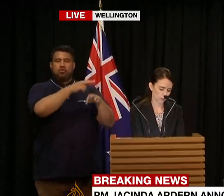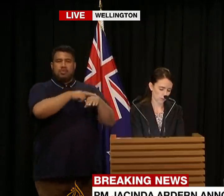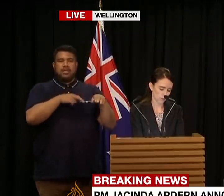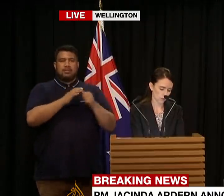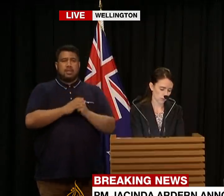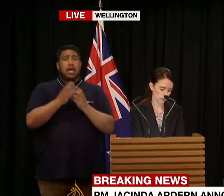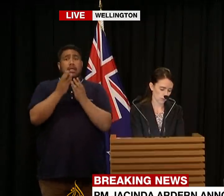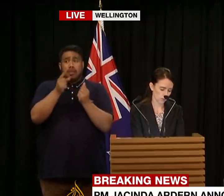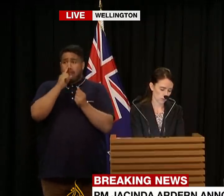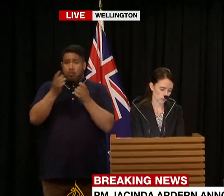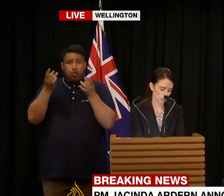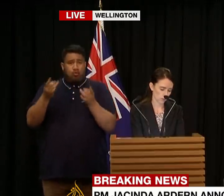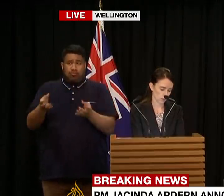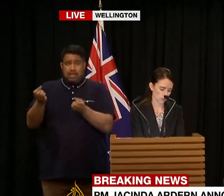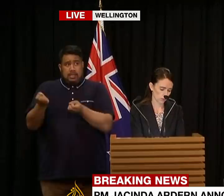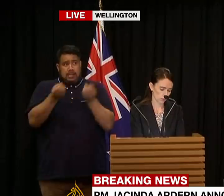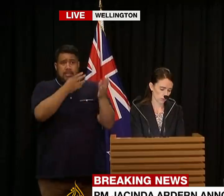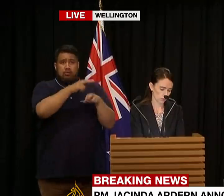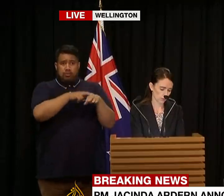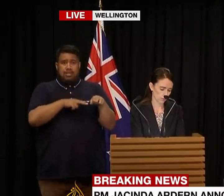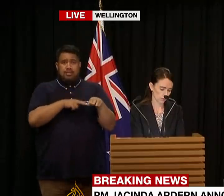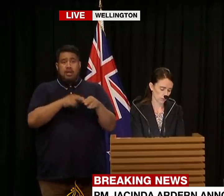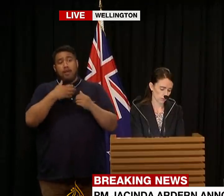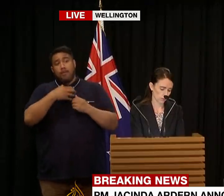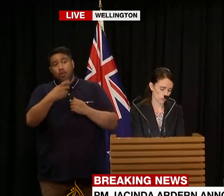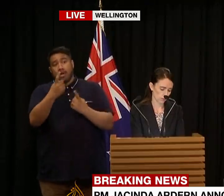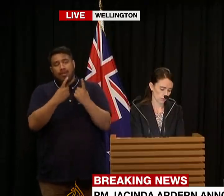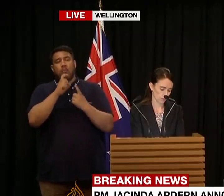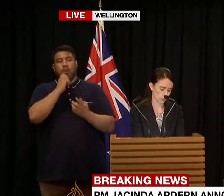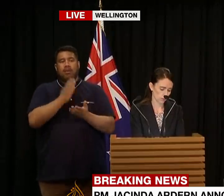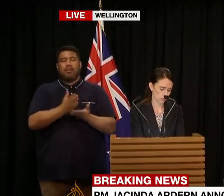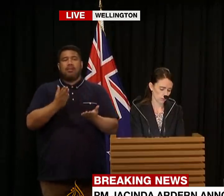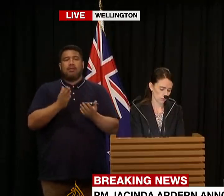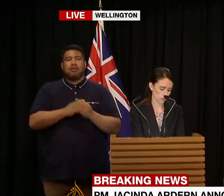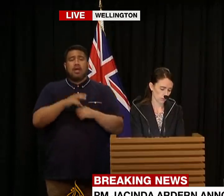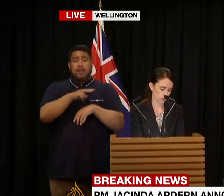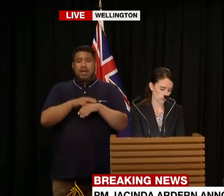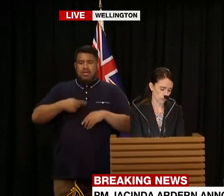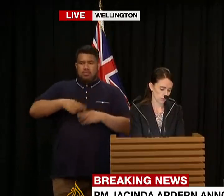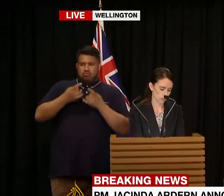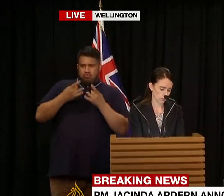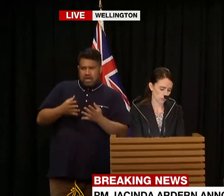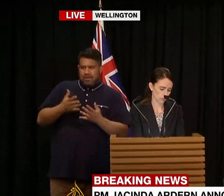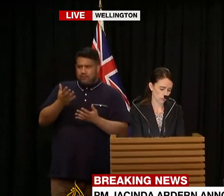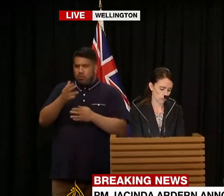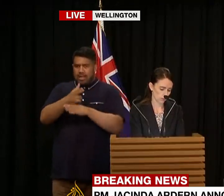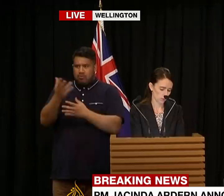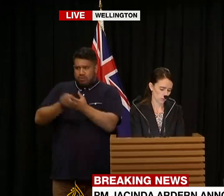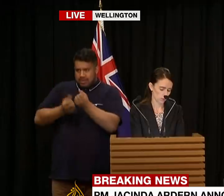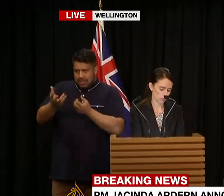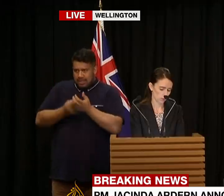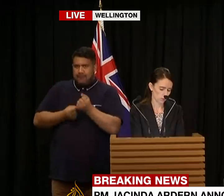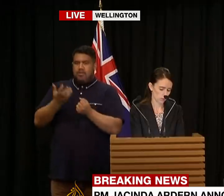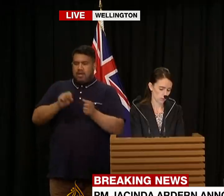so far, and I expect more will do so. Police are gearing up to enable these weapons to be taken out of circulation.